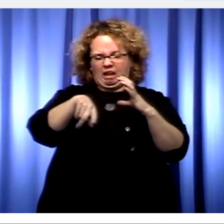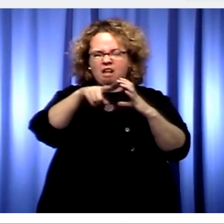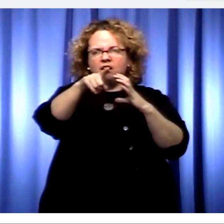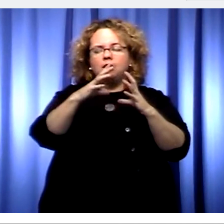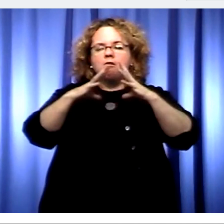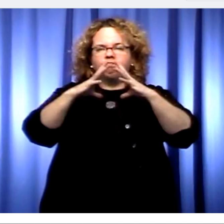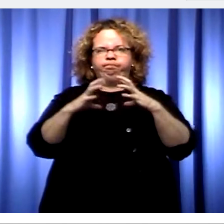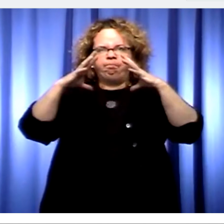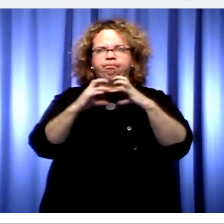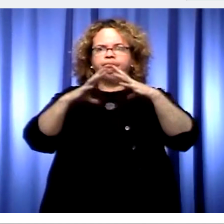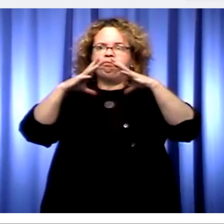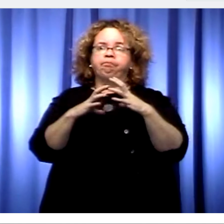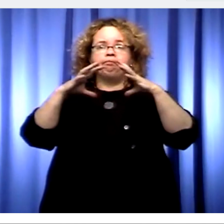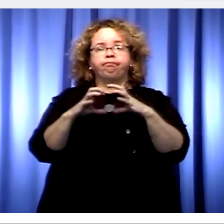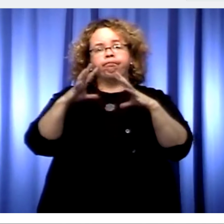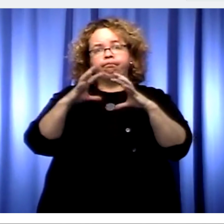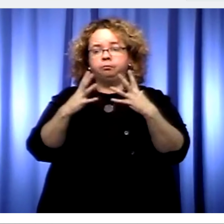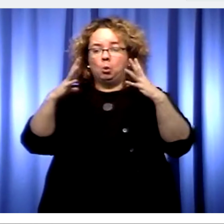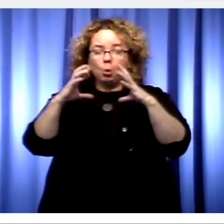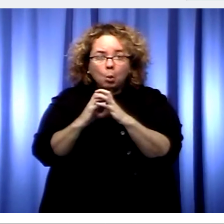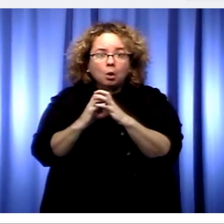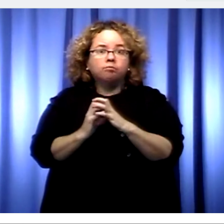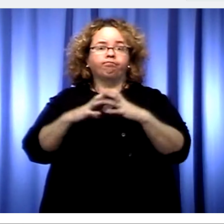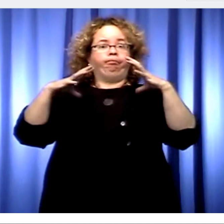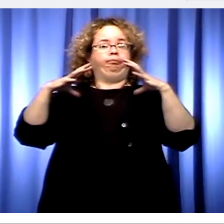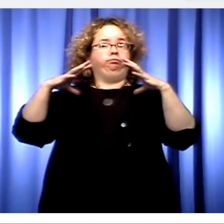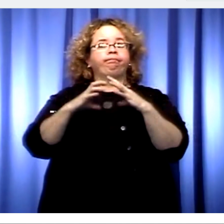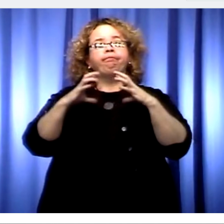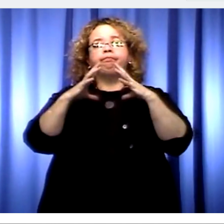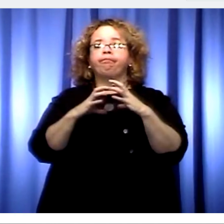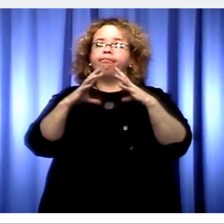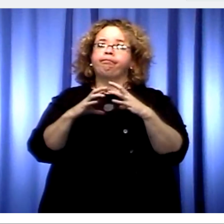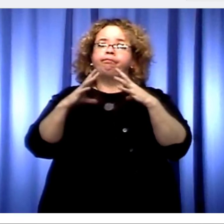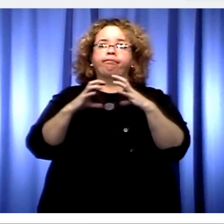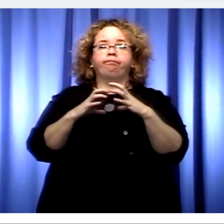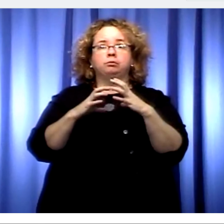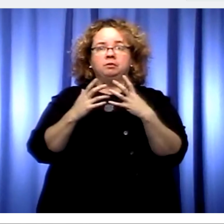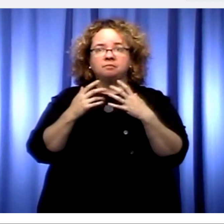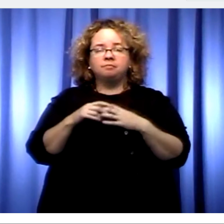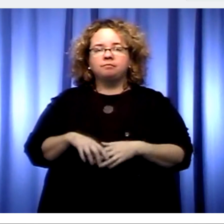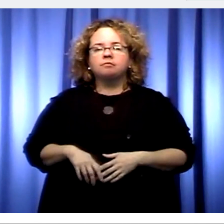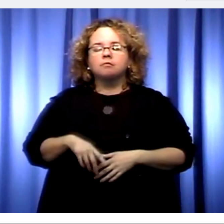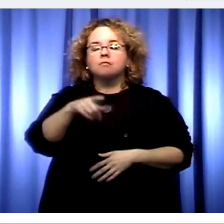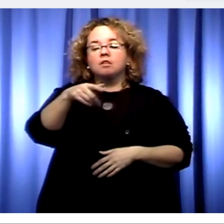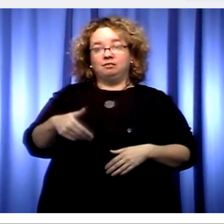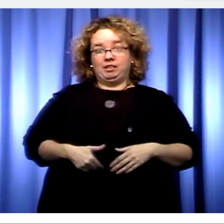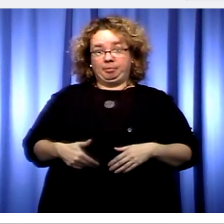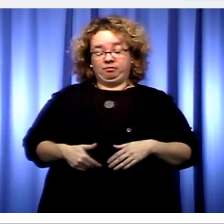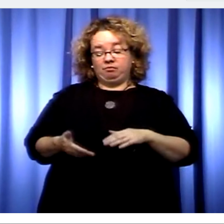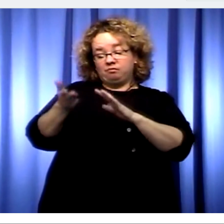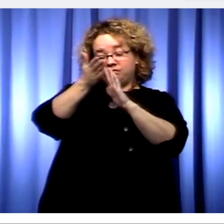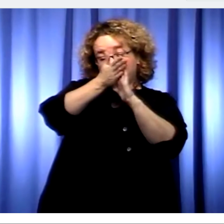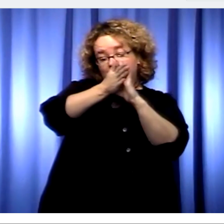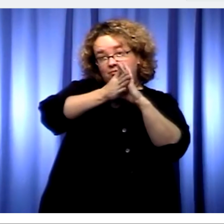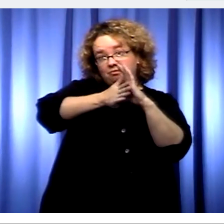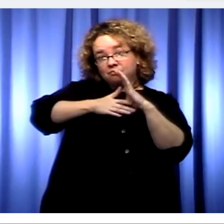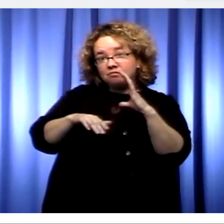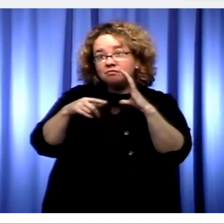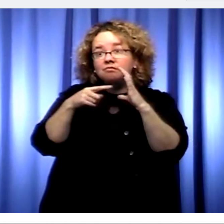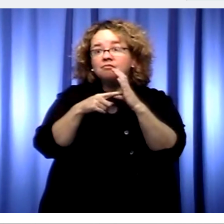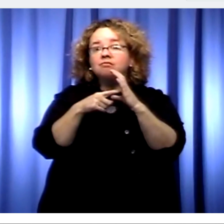it. And that works as the muscle to help open up and contract to further